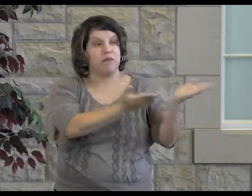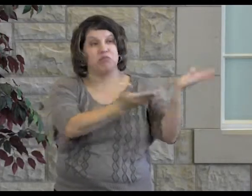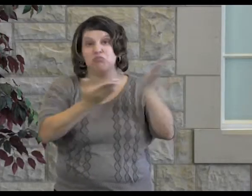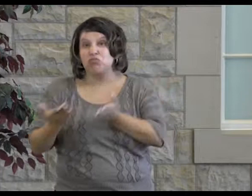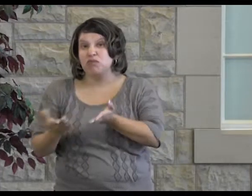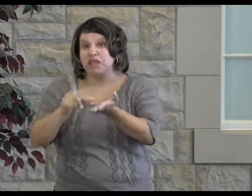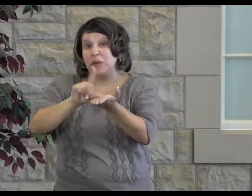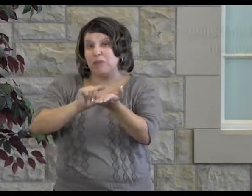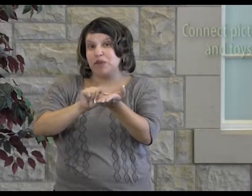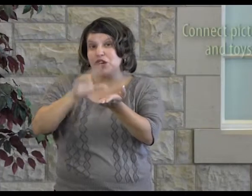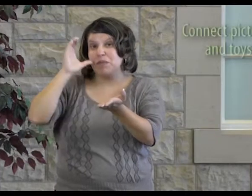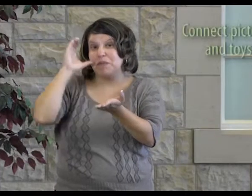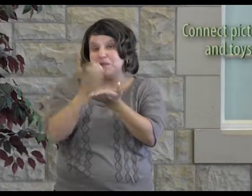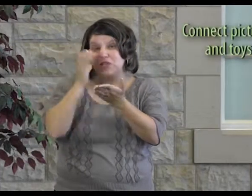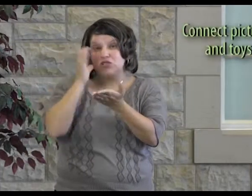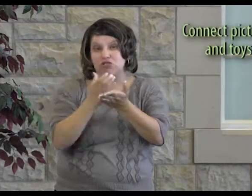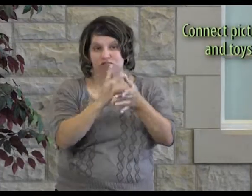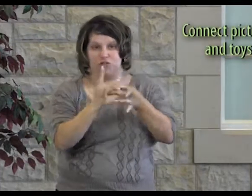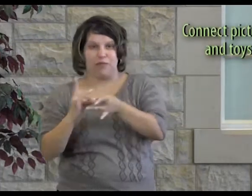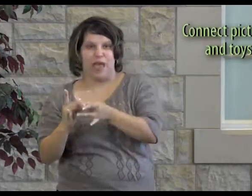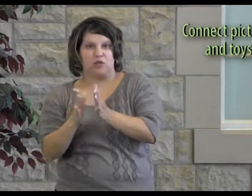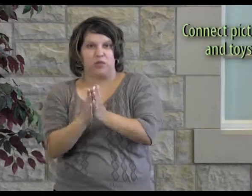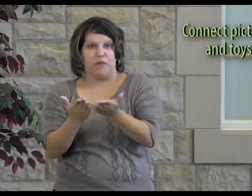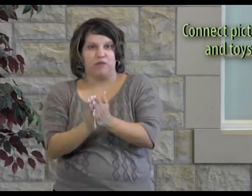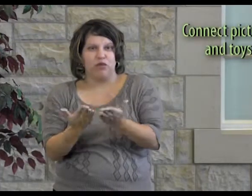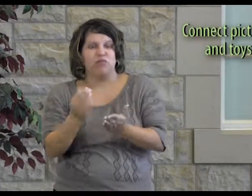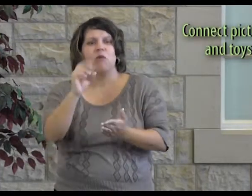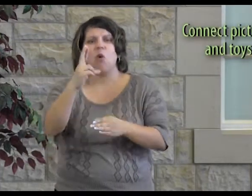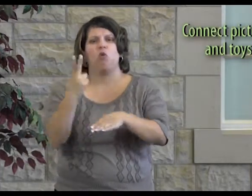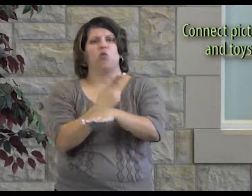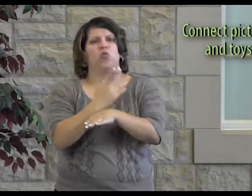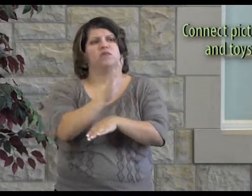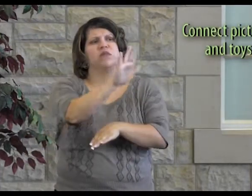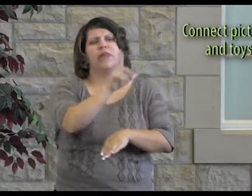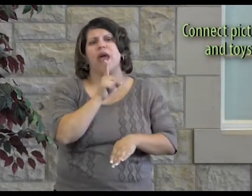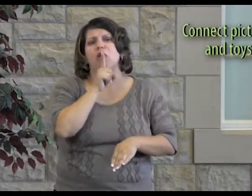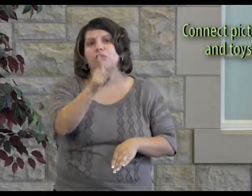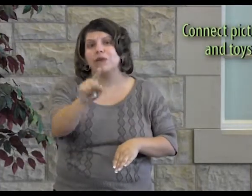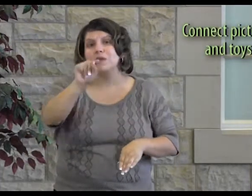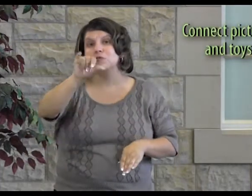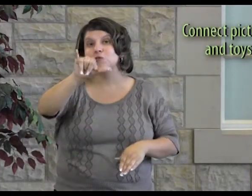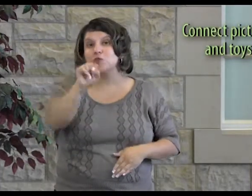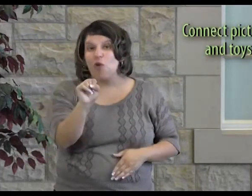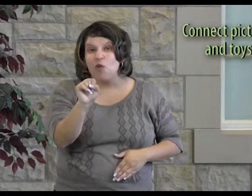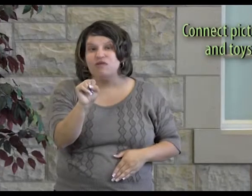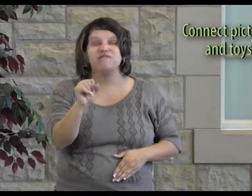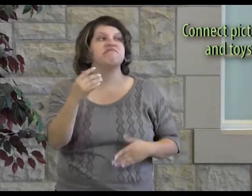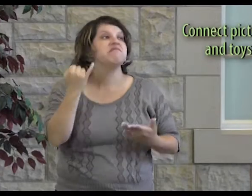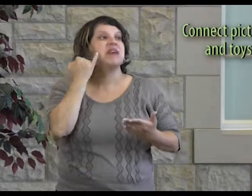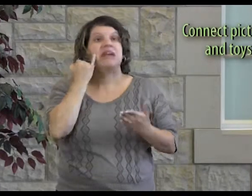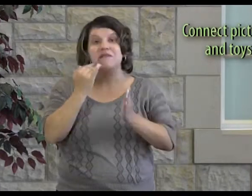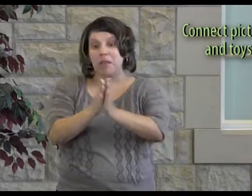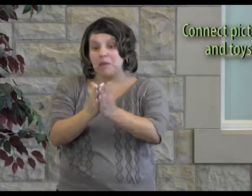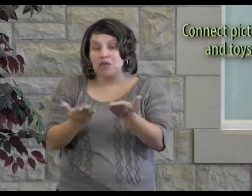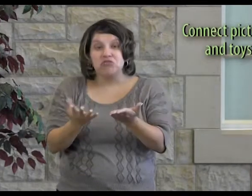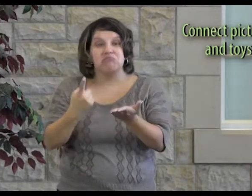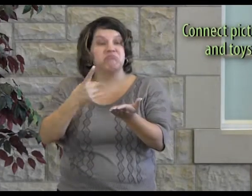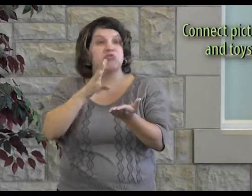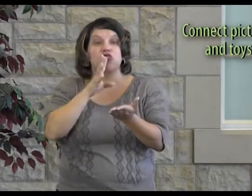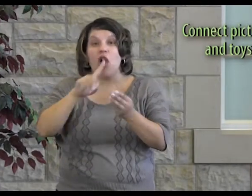perhaps you could bring the printed pictures that go with the book, and you could use real toys, for example. You could, let's say the